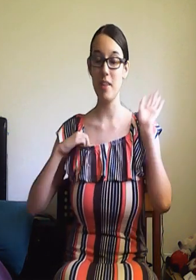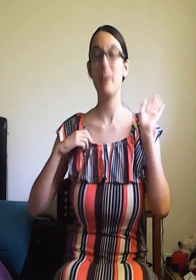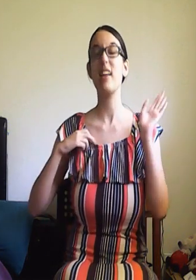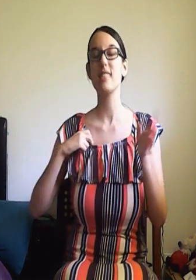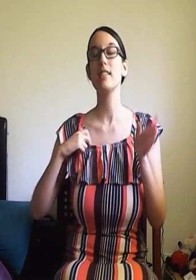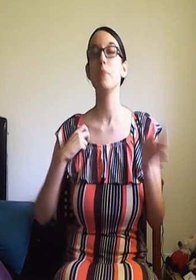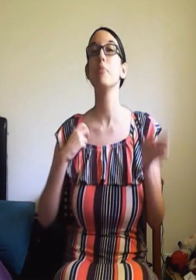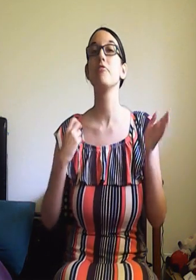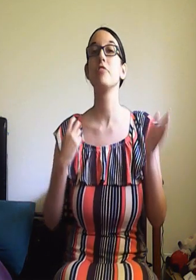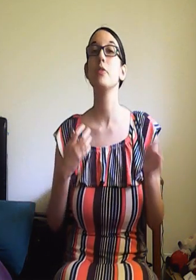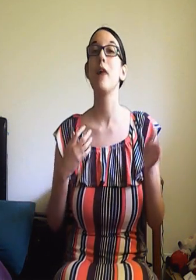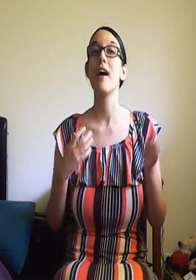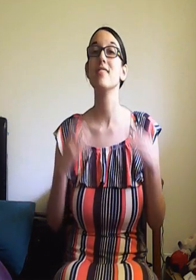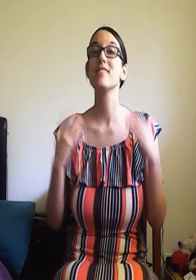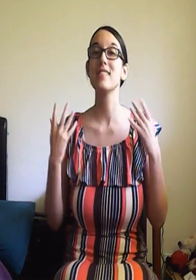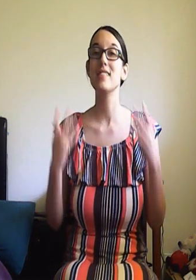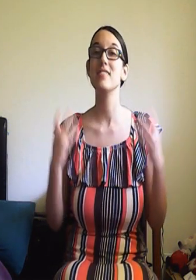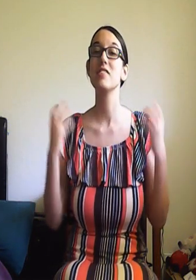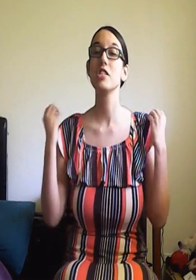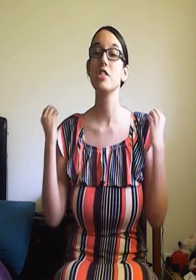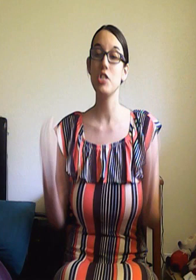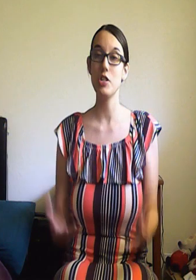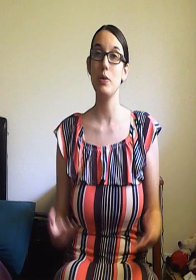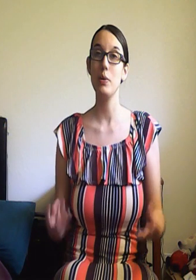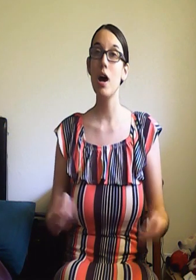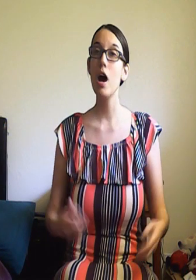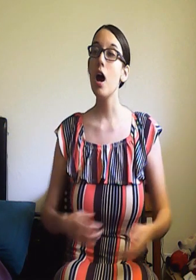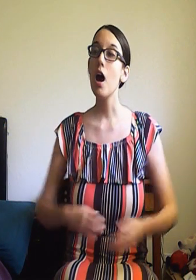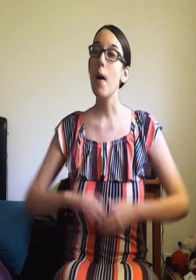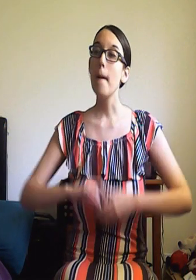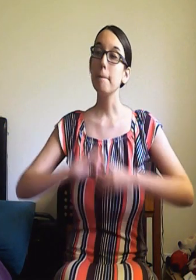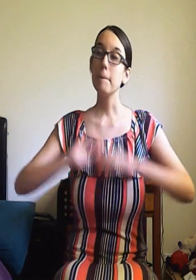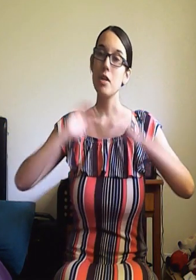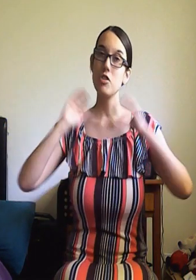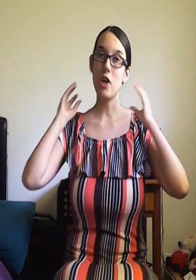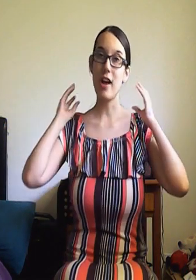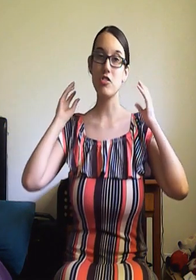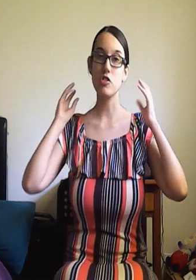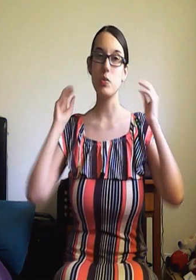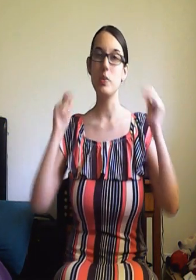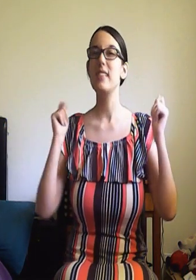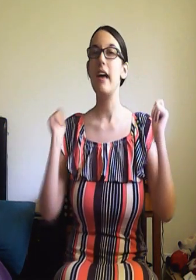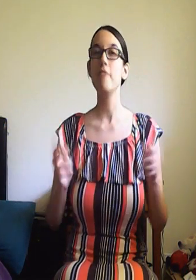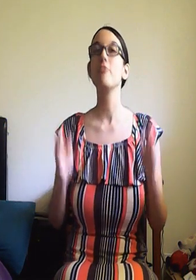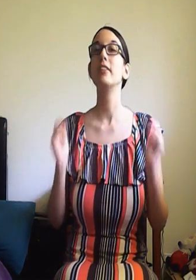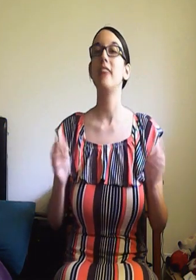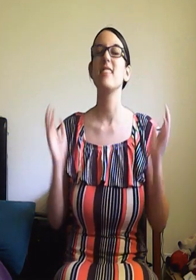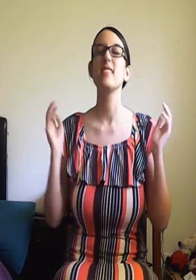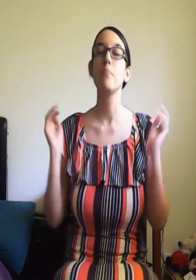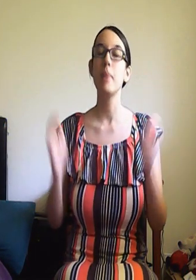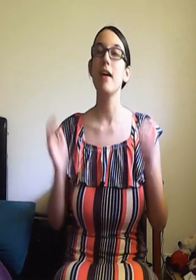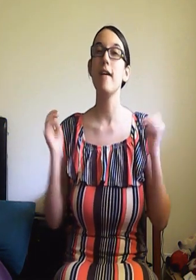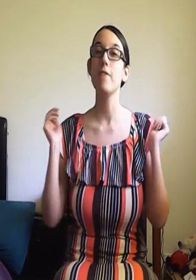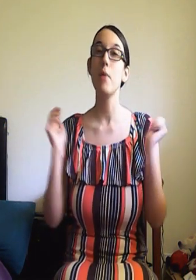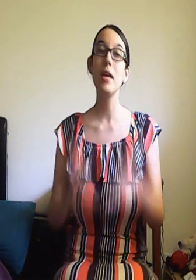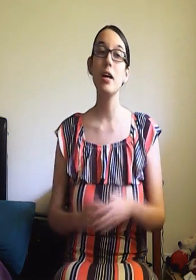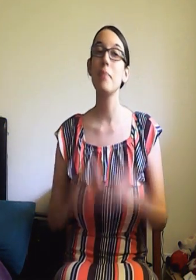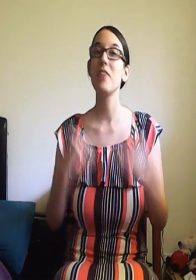Last tip for you guys is to try to squeeze every last bit of makeup that you